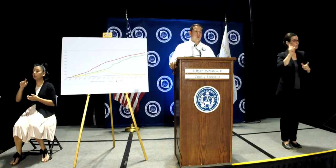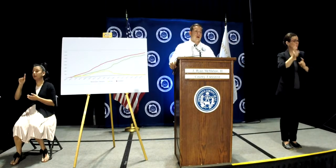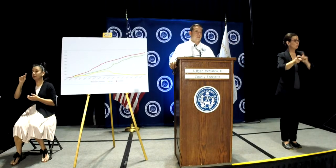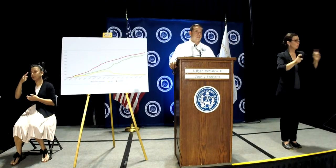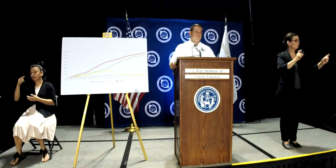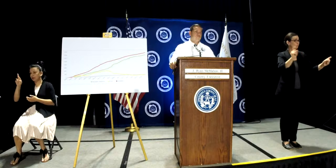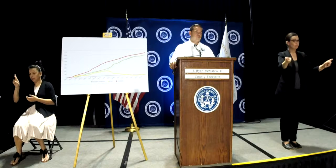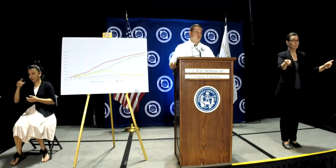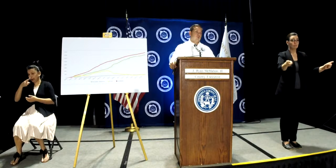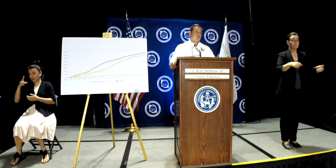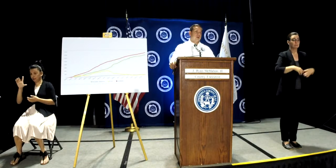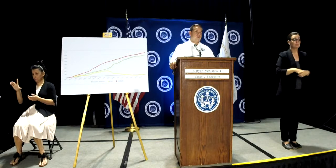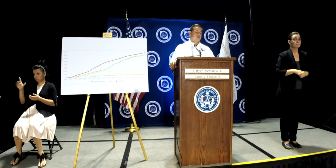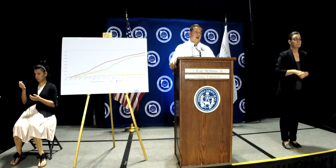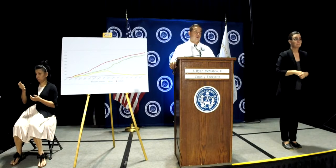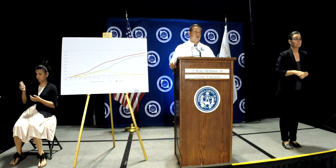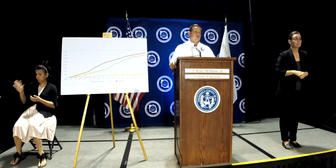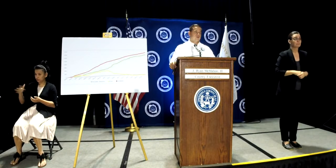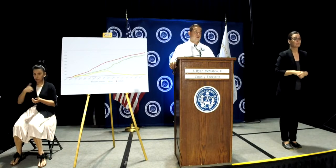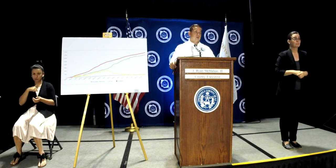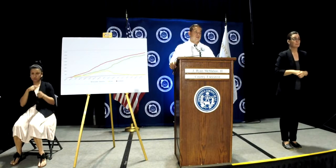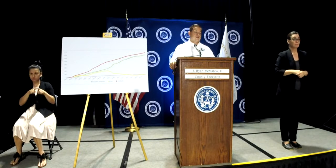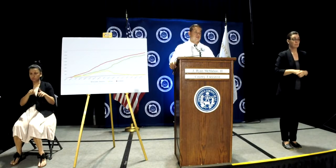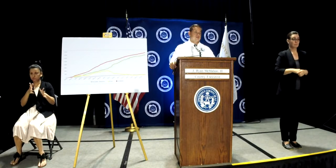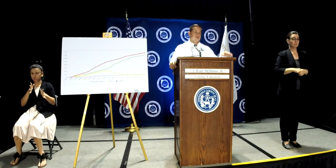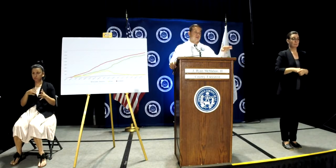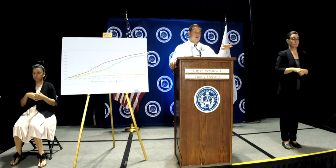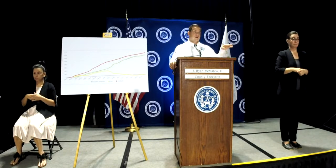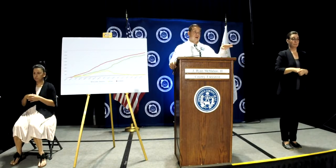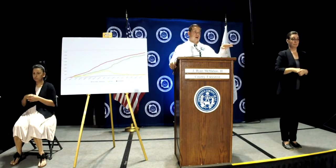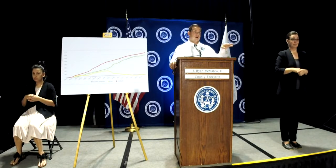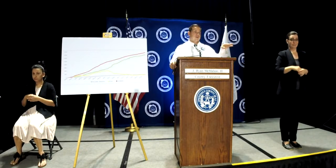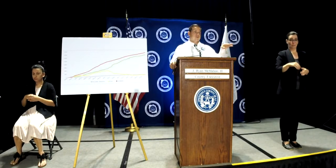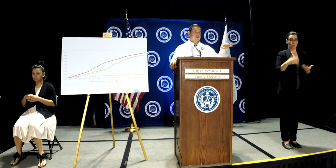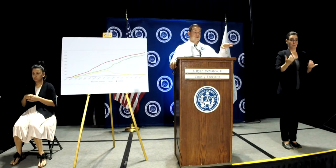so were we. So now what you're seeing with us is you're seeing,